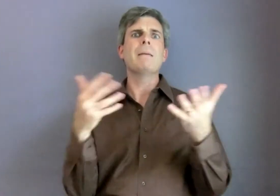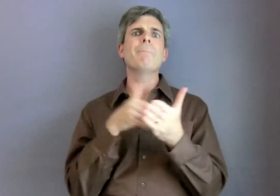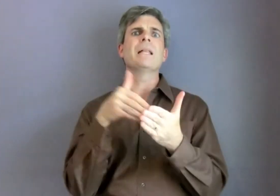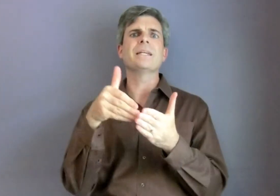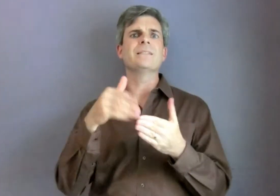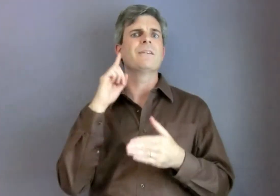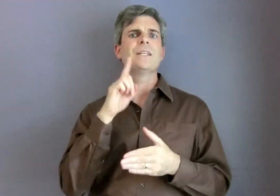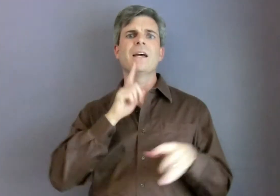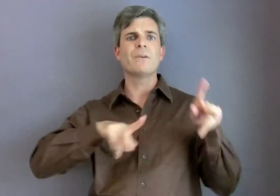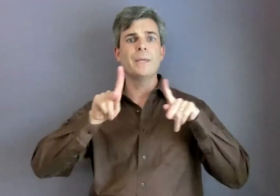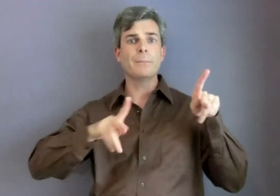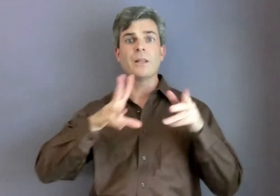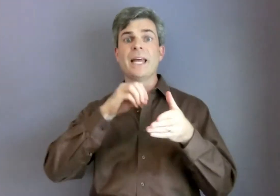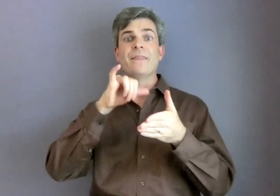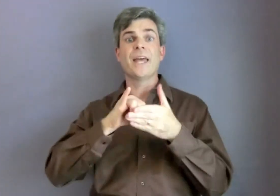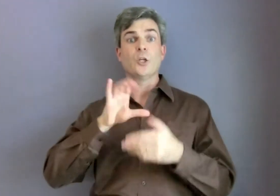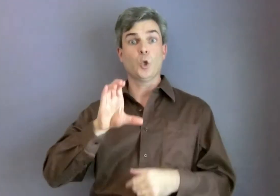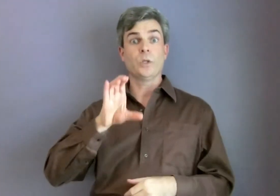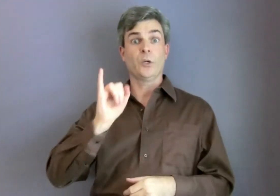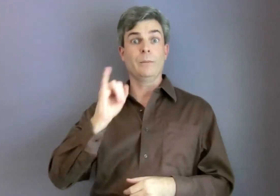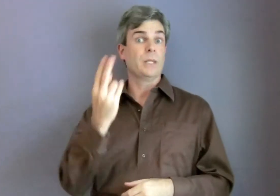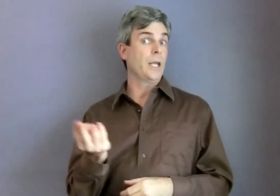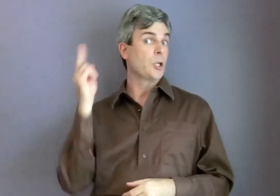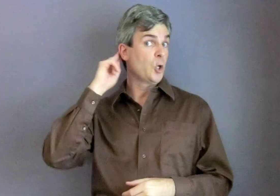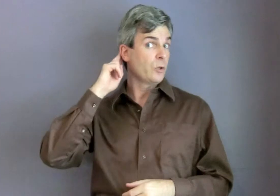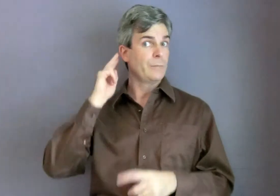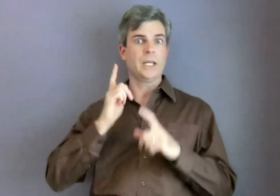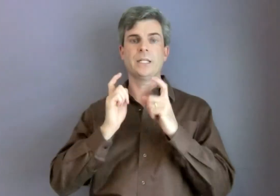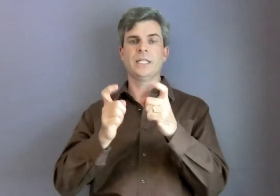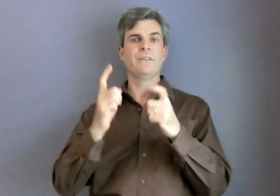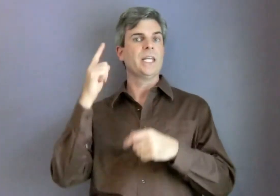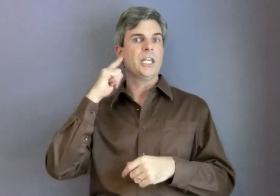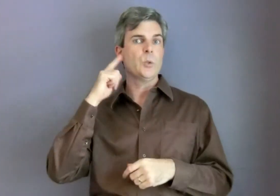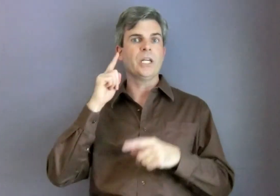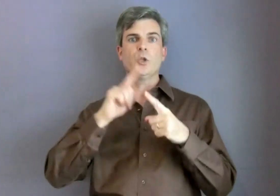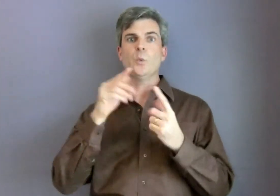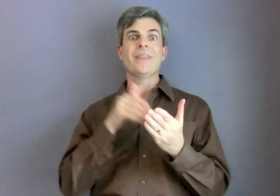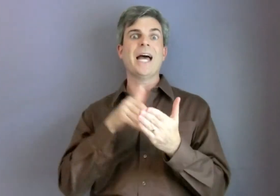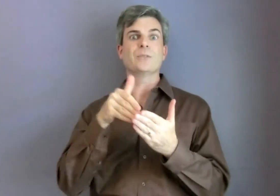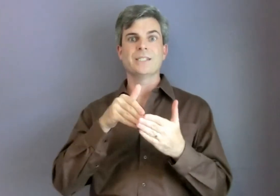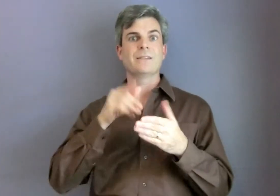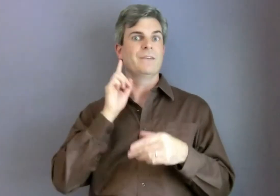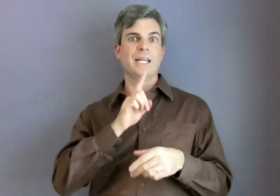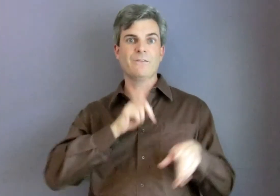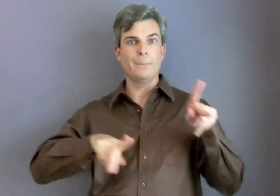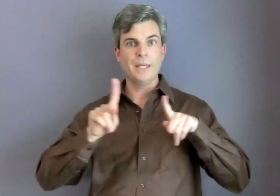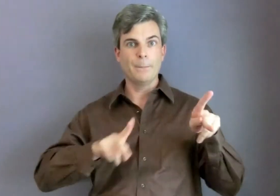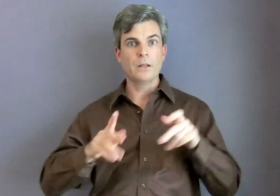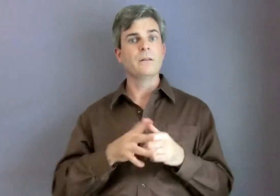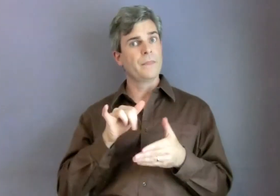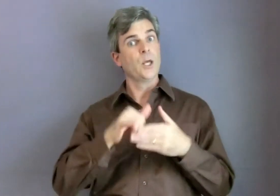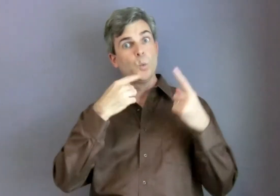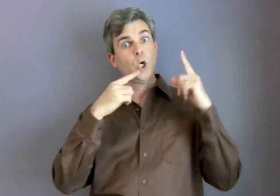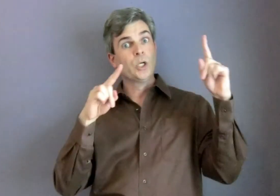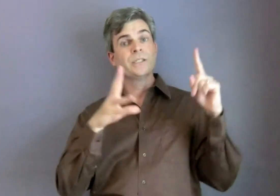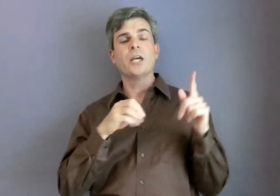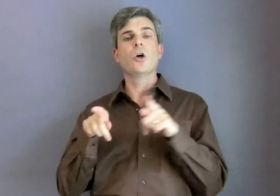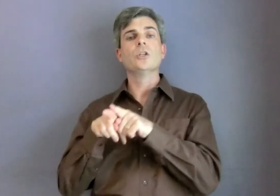hearing to thousands of deaf people now. It works. The other things they're working on artificial retinas for the blind,